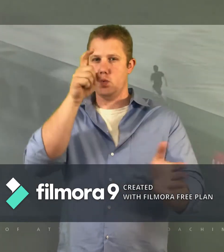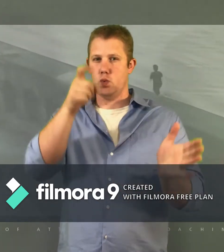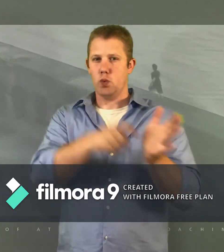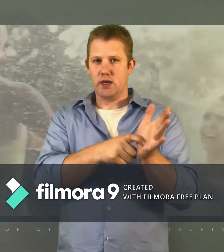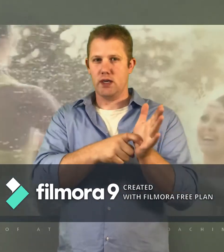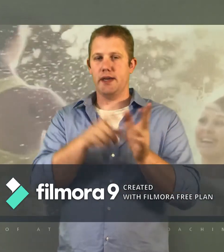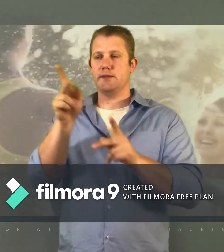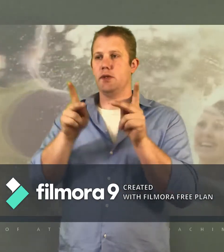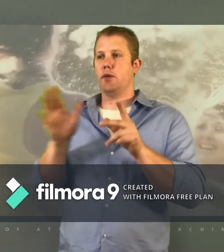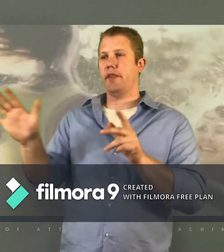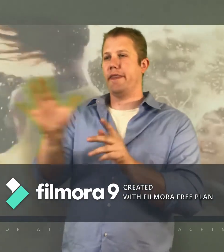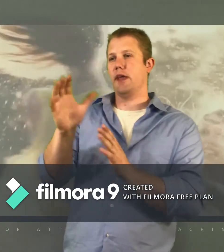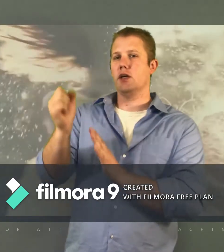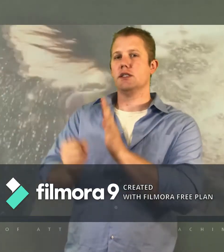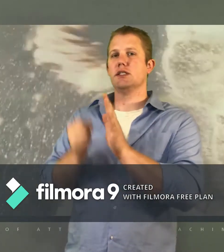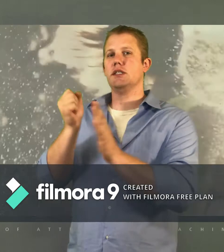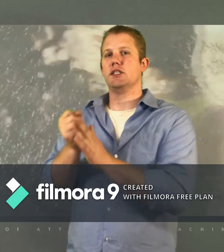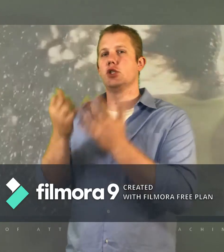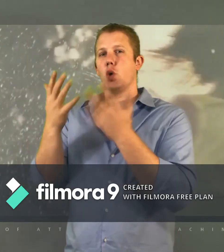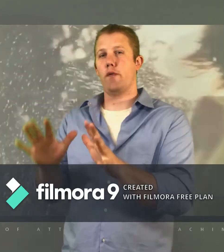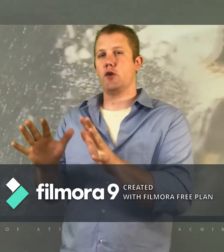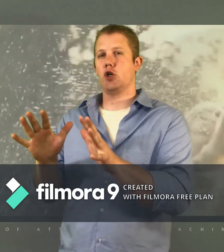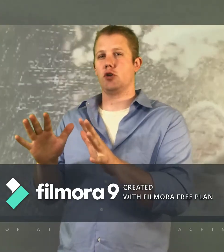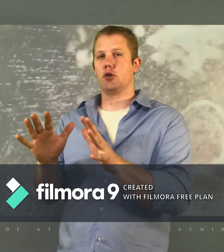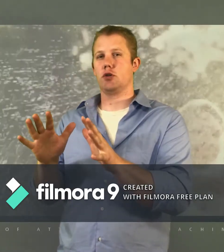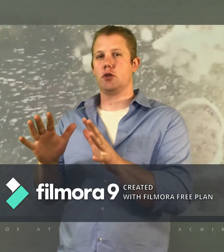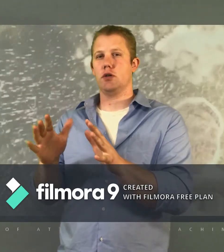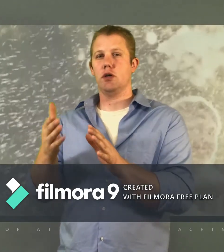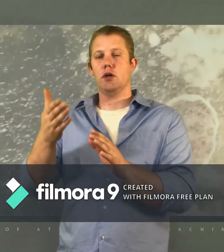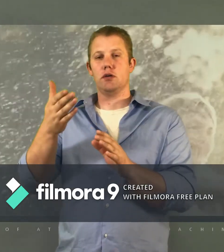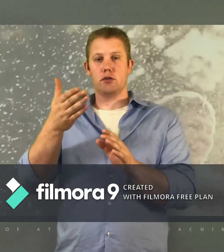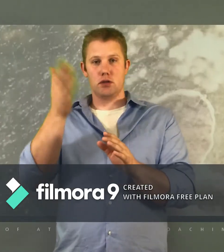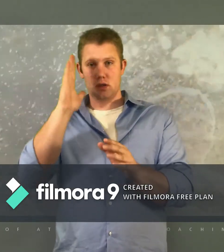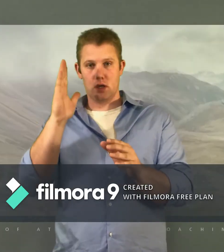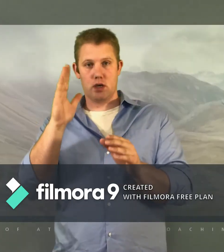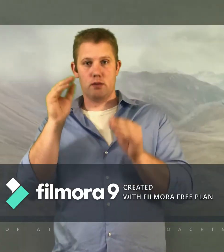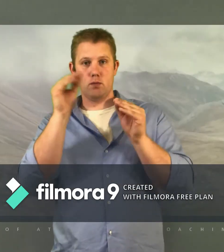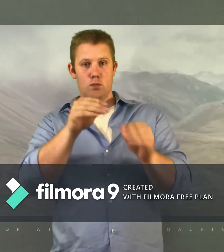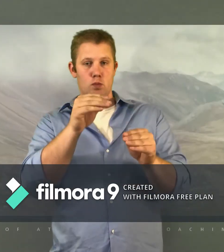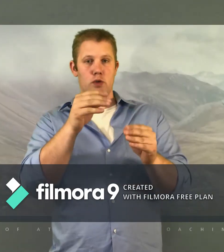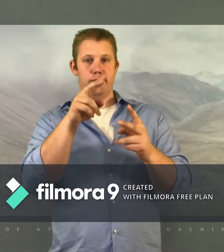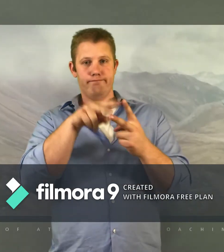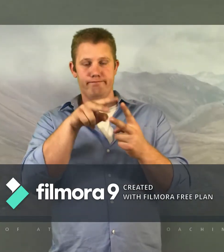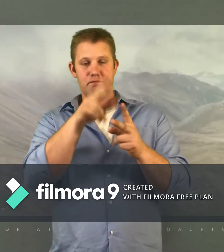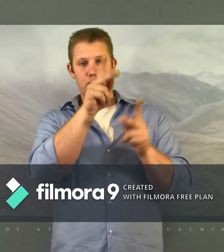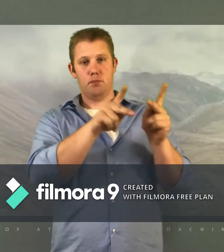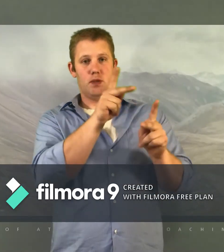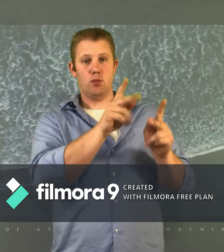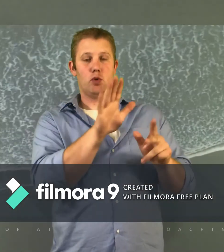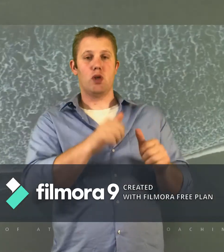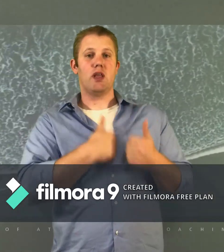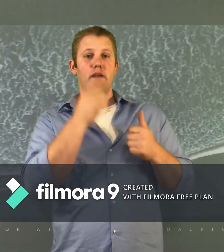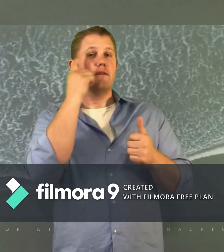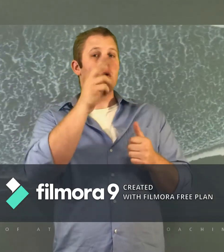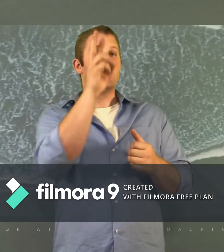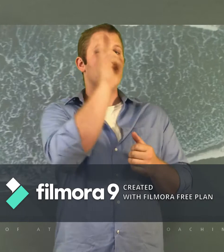And it's very important that you recognize when people's seasons are over. God put people in your life for